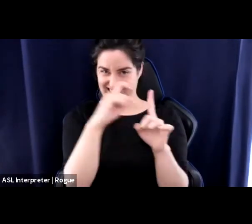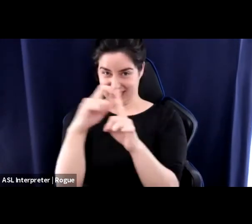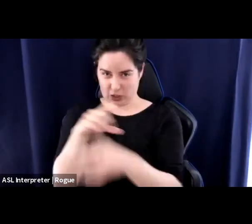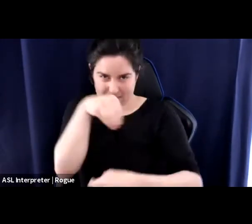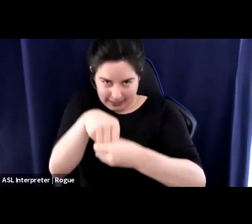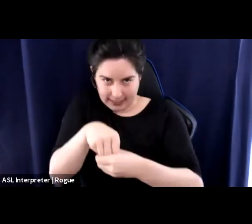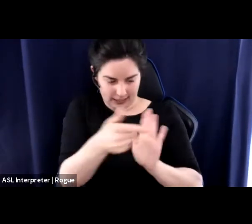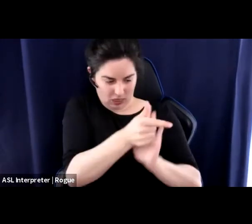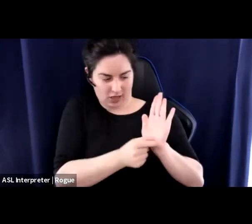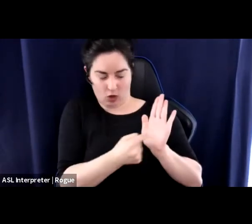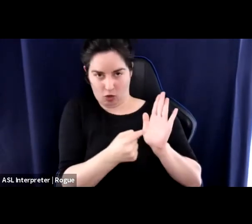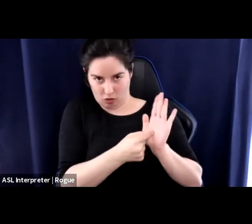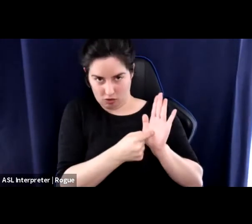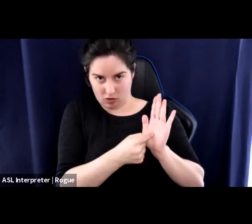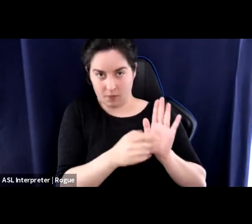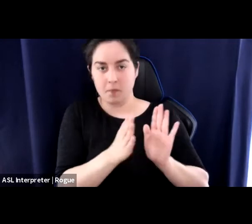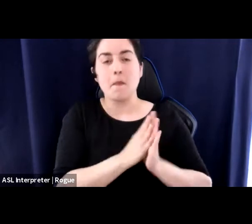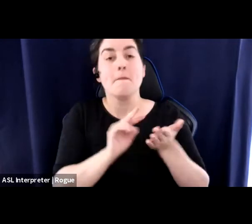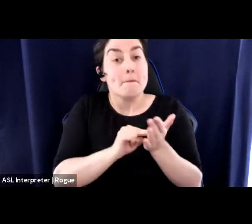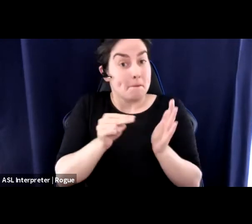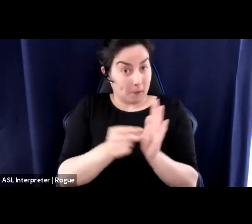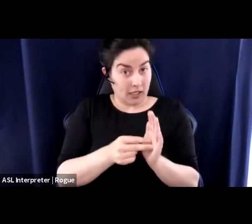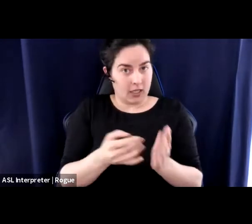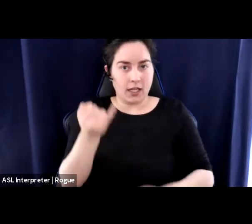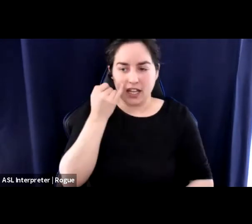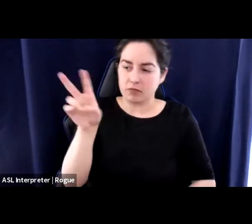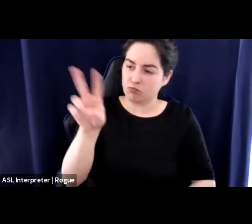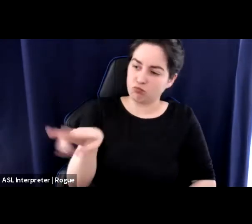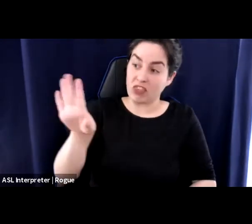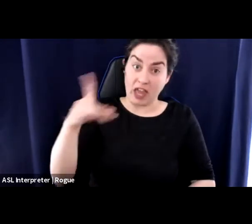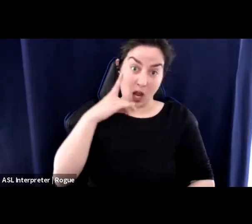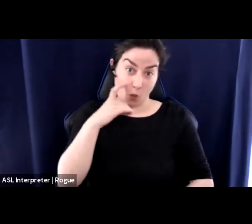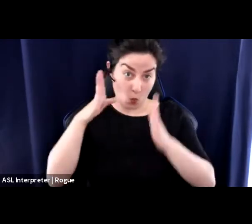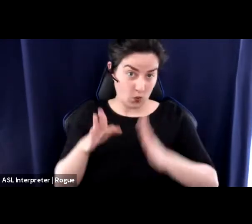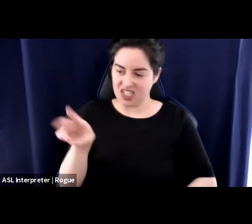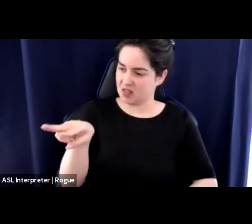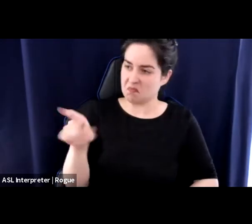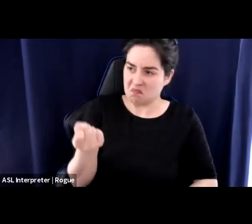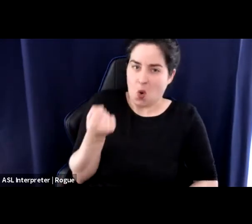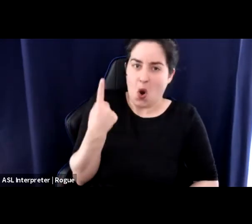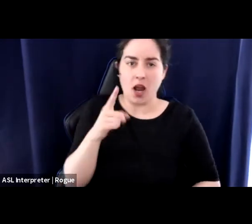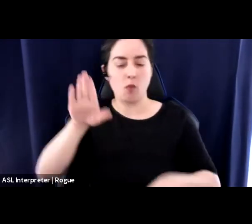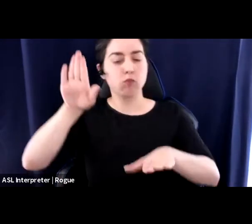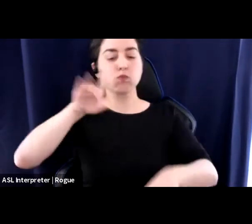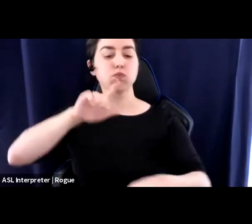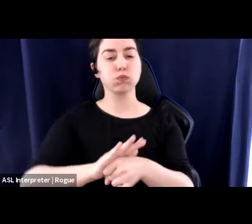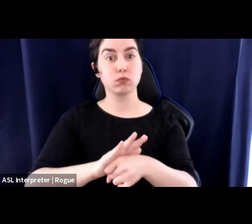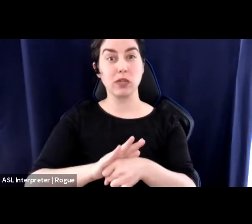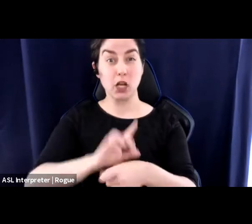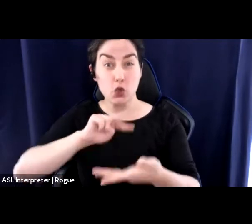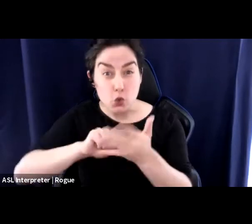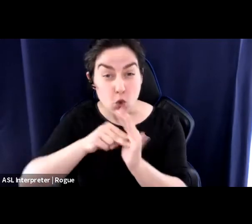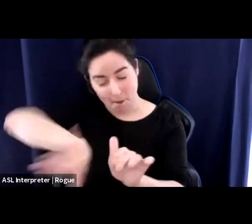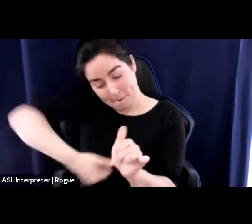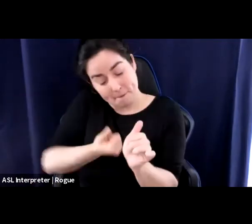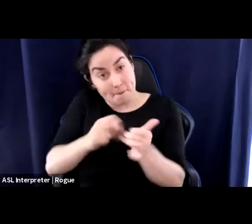And if there is a doubt that the witness does not understand what an oath or declaration is,